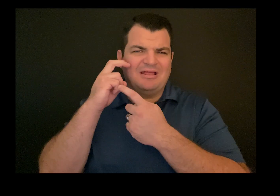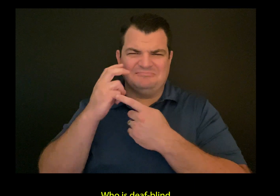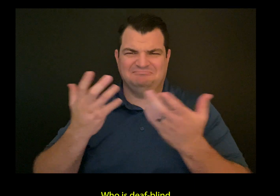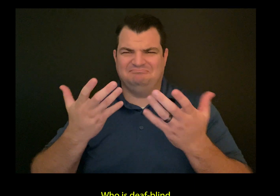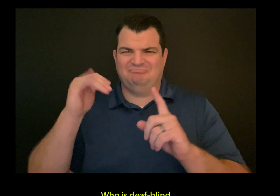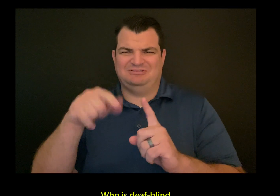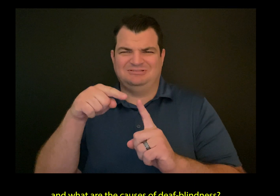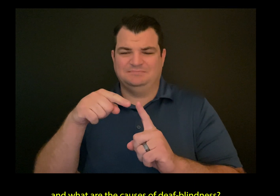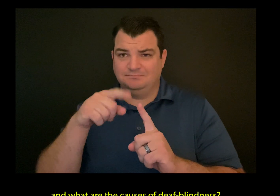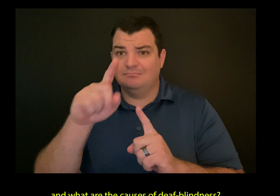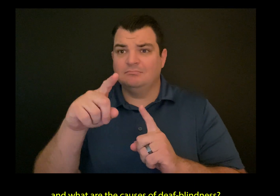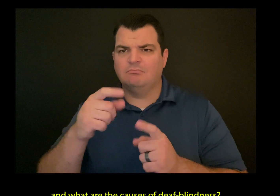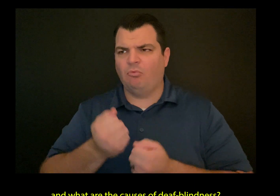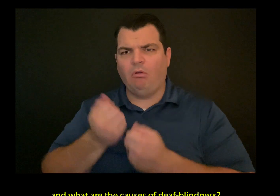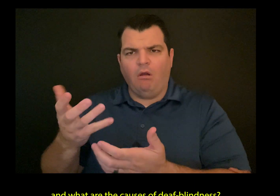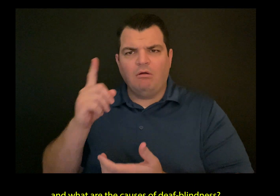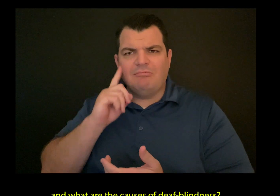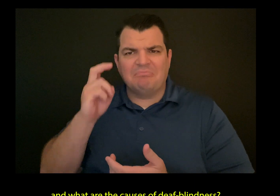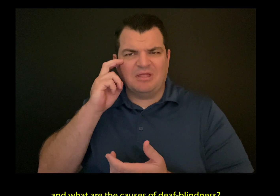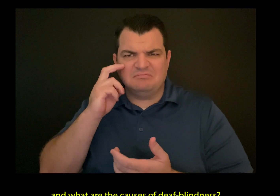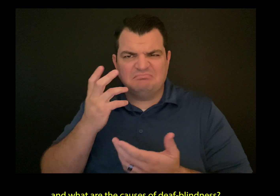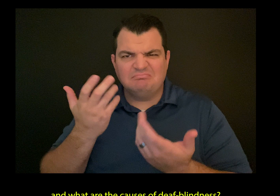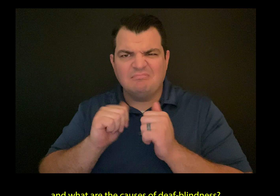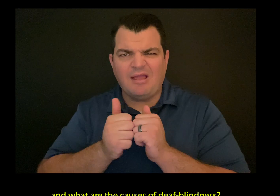Who is deafblind, and what are the causes of deafblindness?